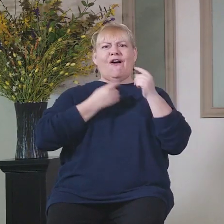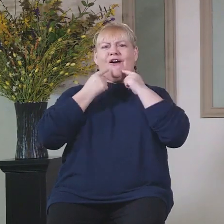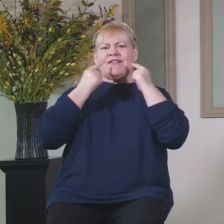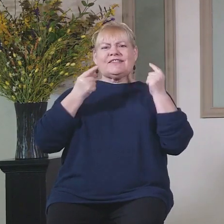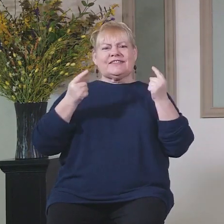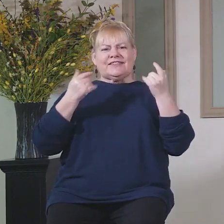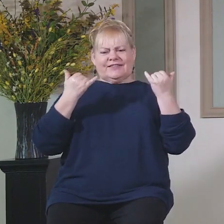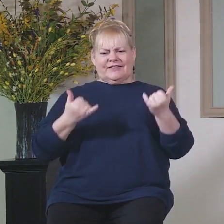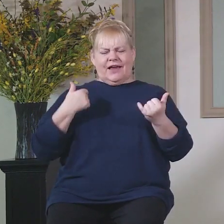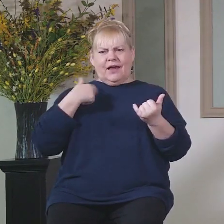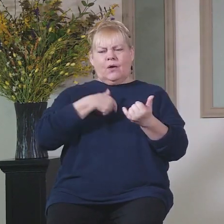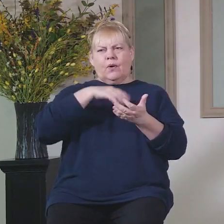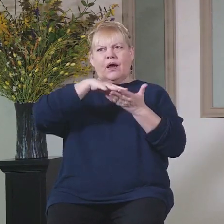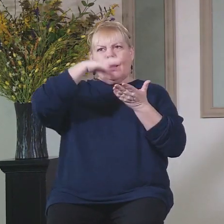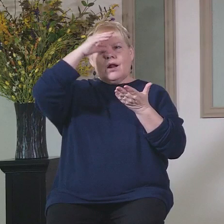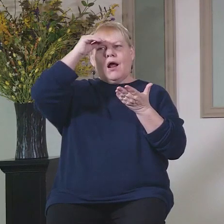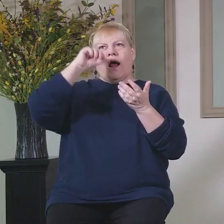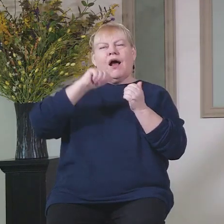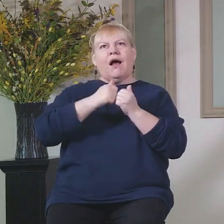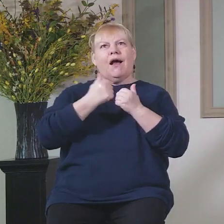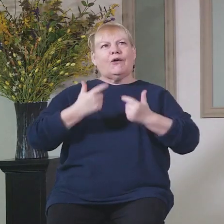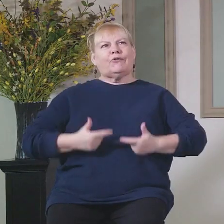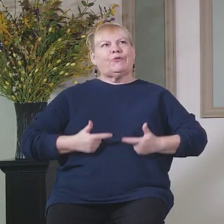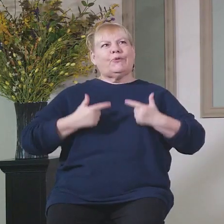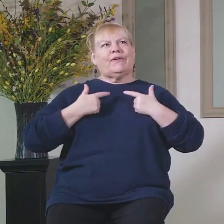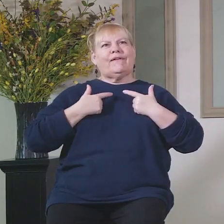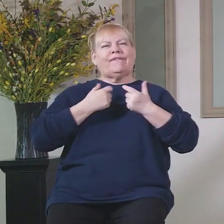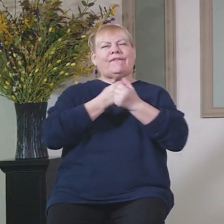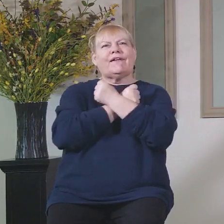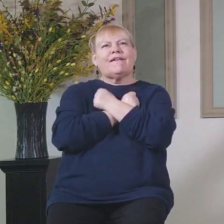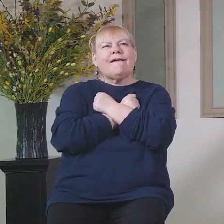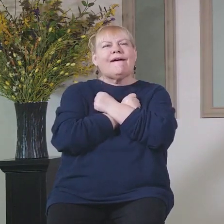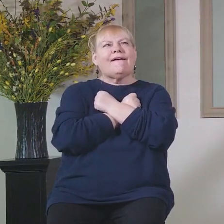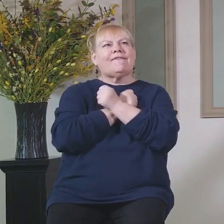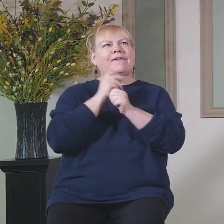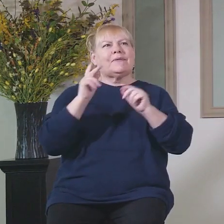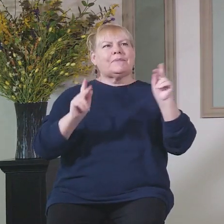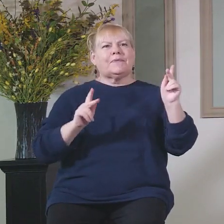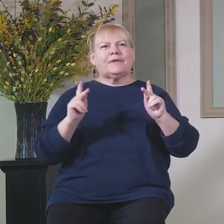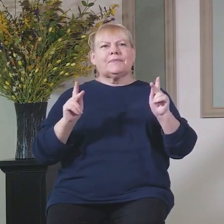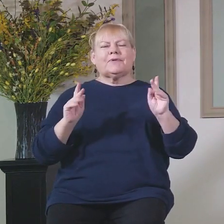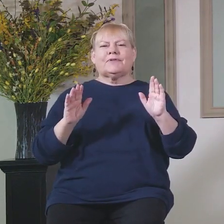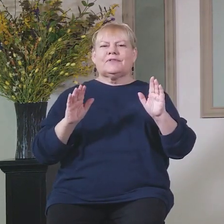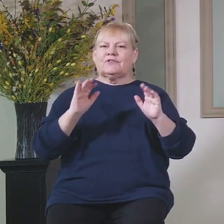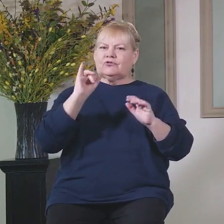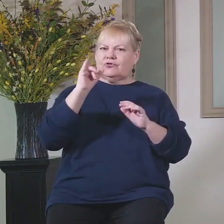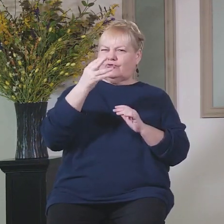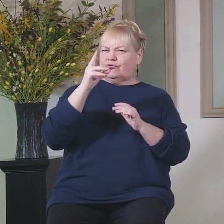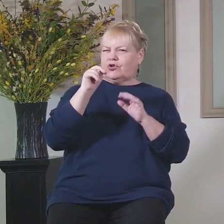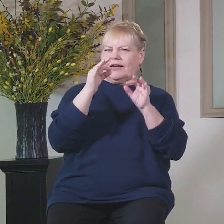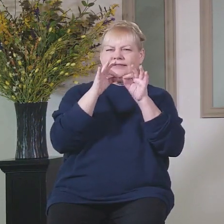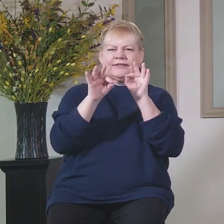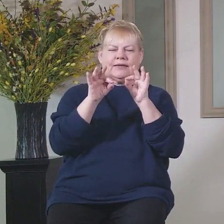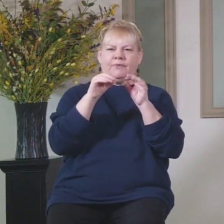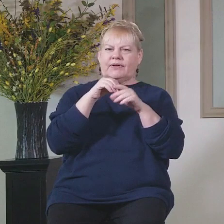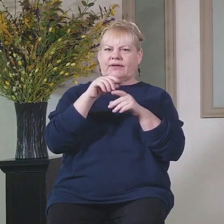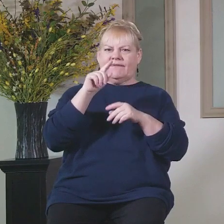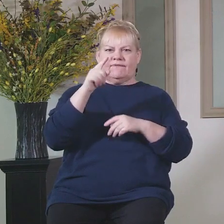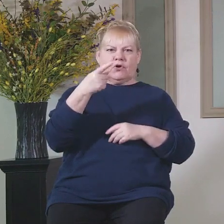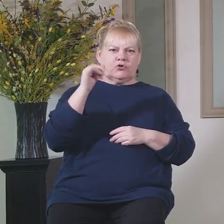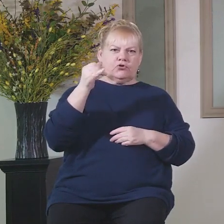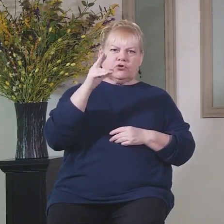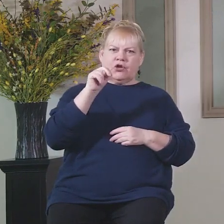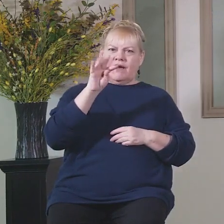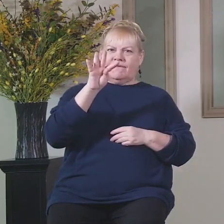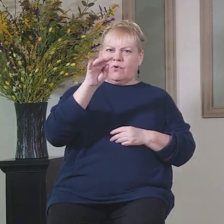now we can learn how to live a life of love. John puts it very simply in 1 John chapter 4,